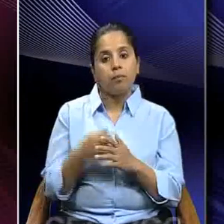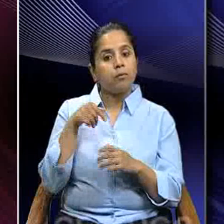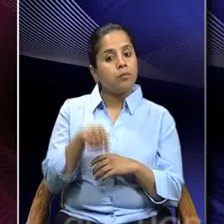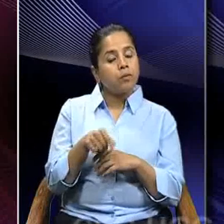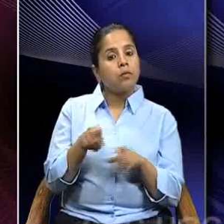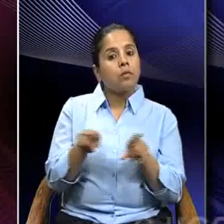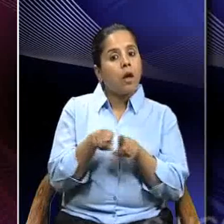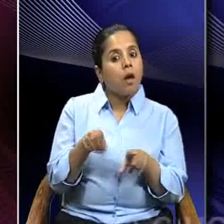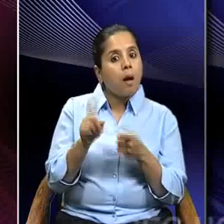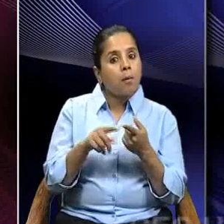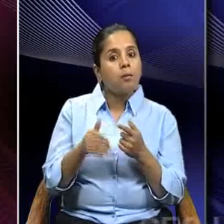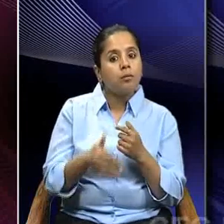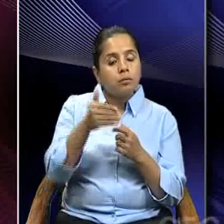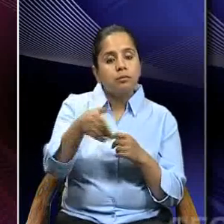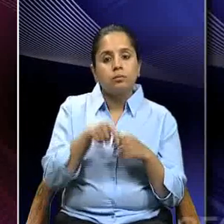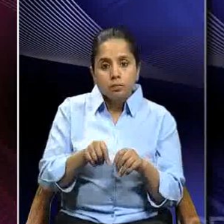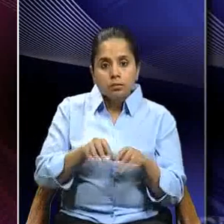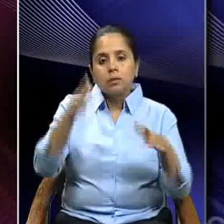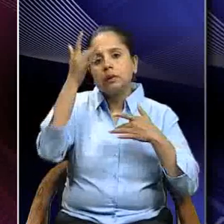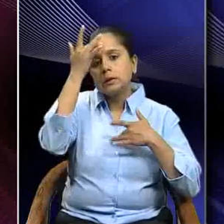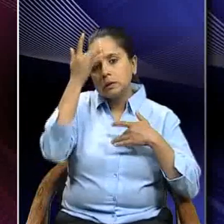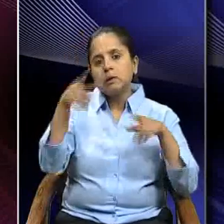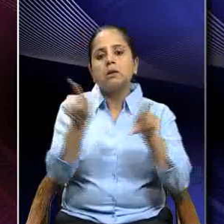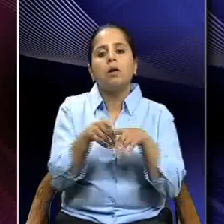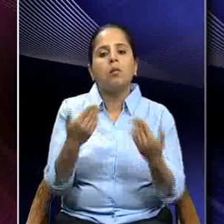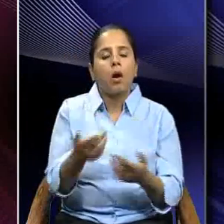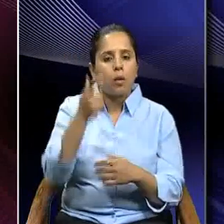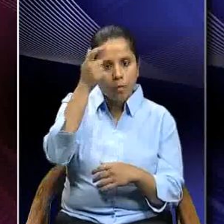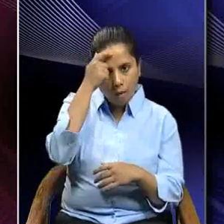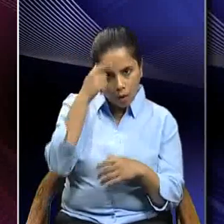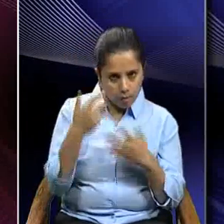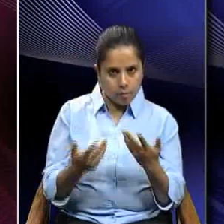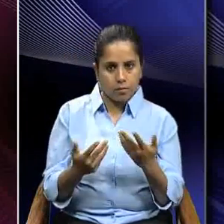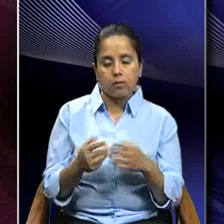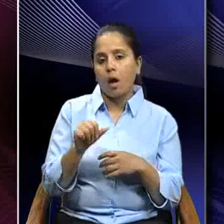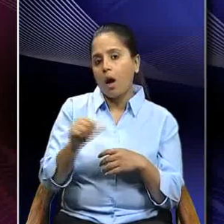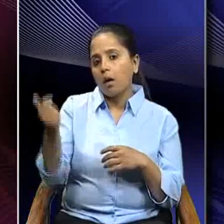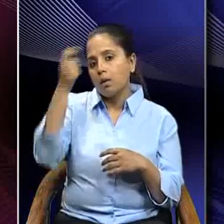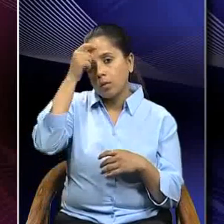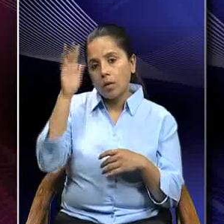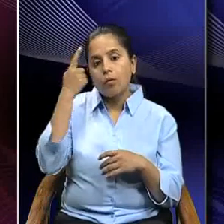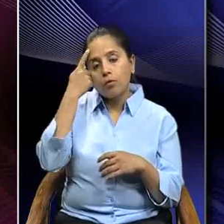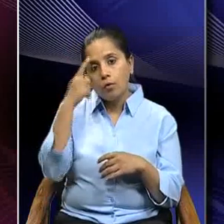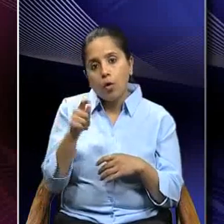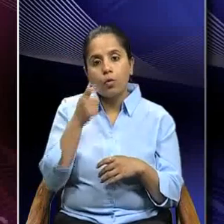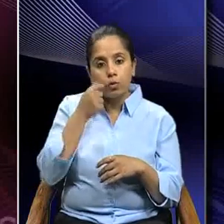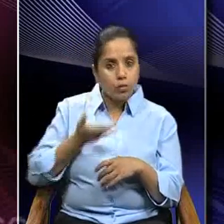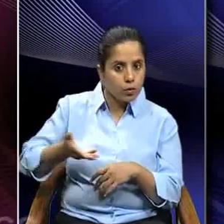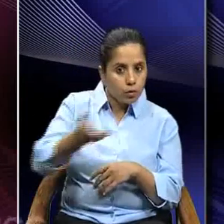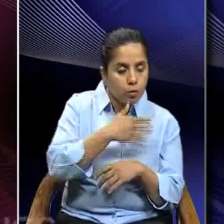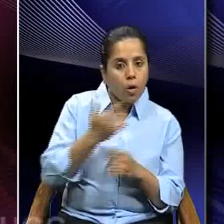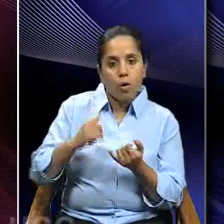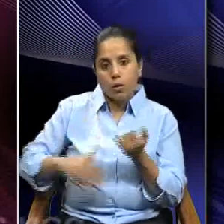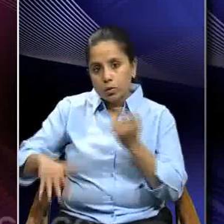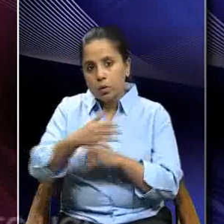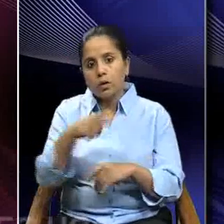turn leads to spread of diseases, problems, other problems for the human beings and society. And then